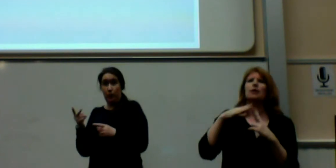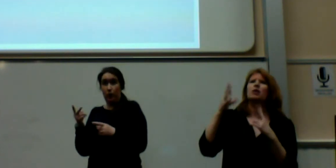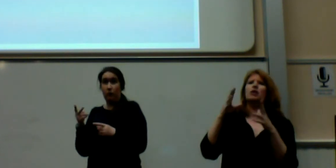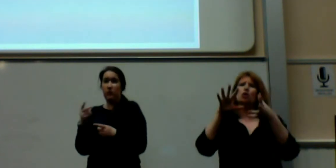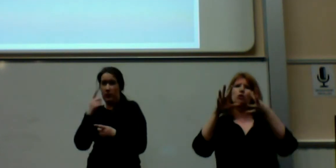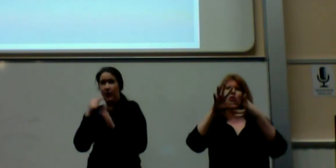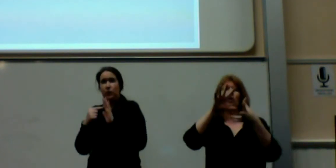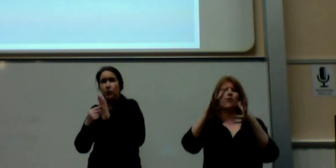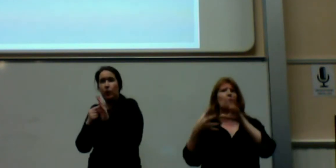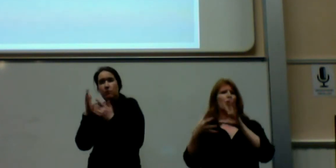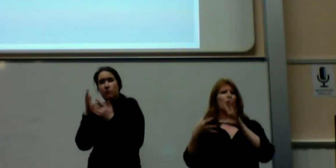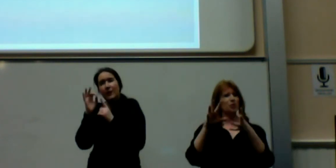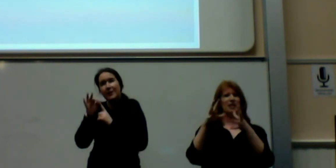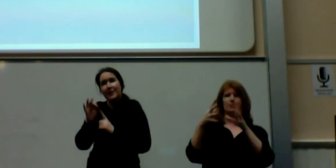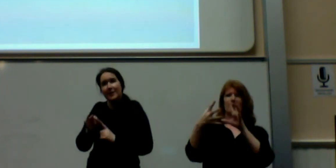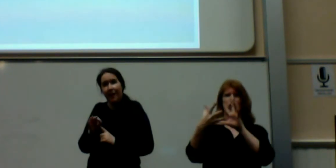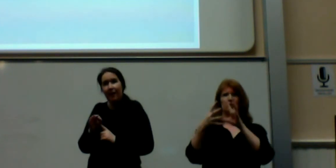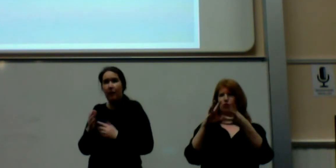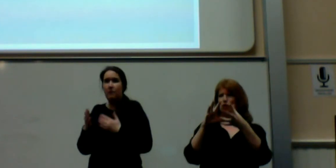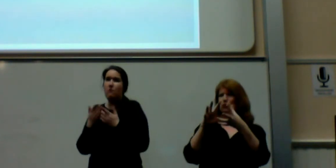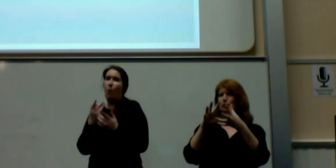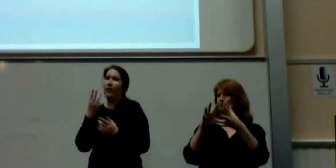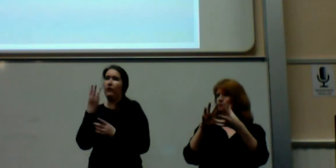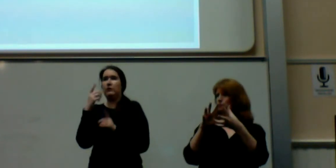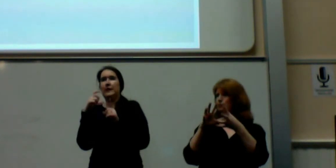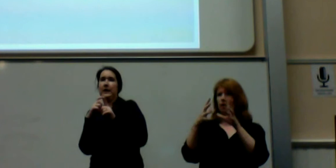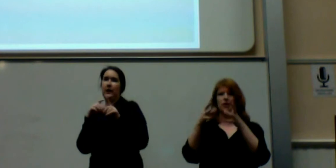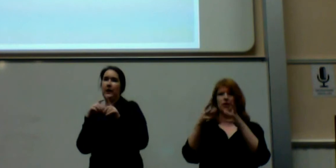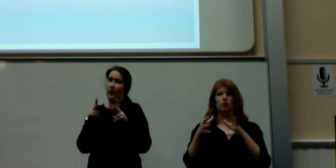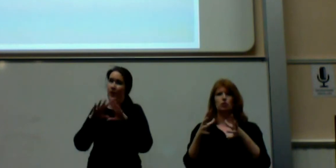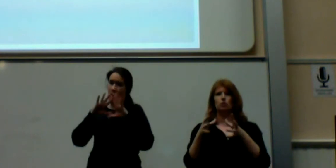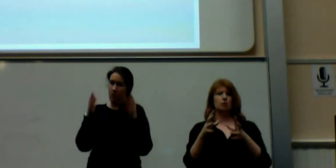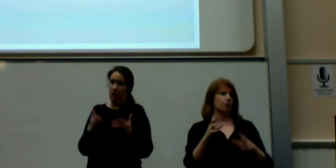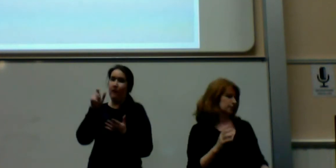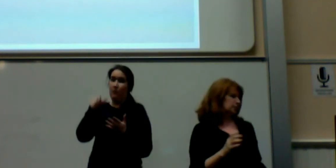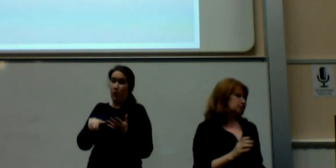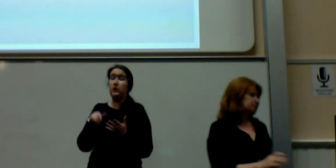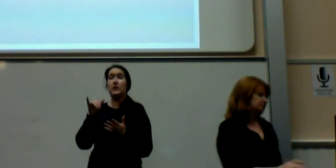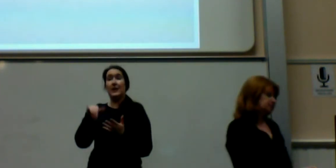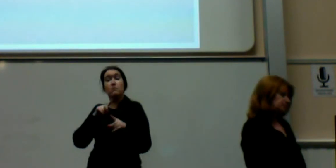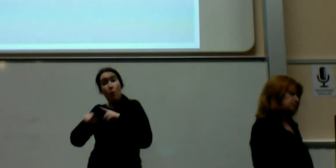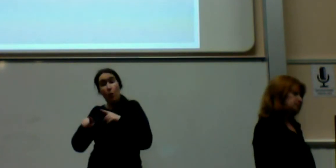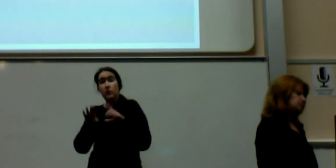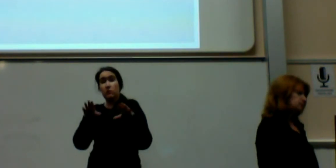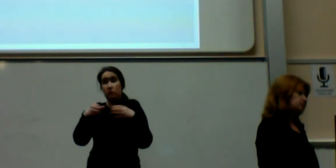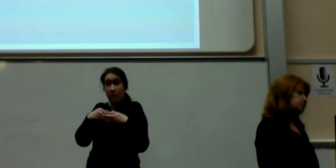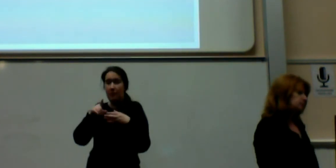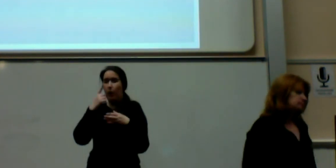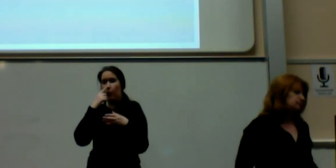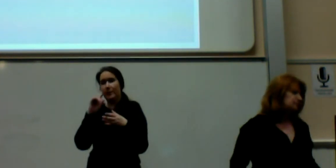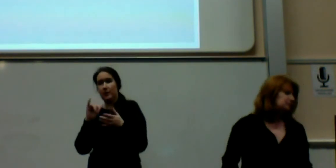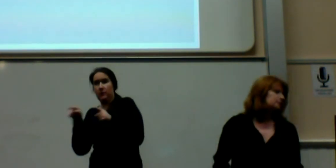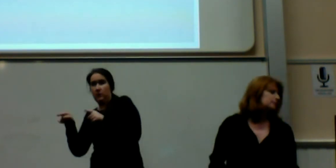Okay, so it can show you sort of a more three-dimensional view of the individual respondent.